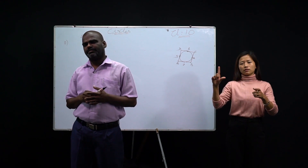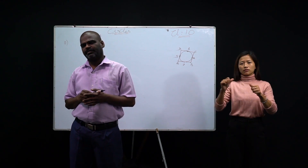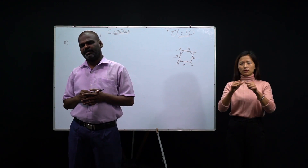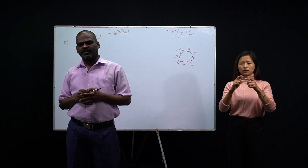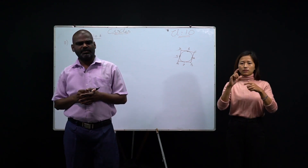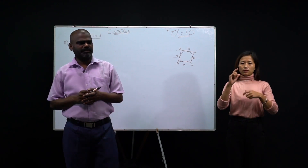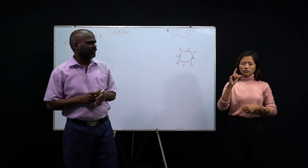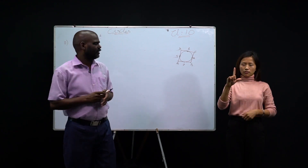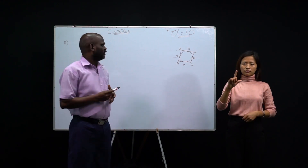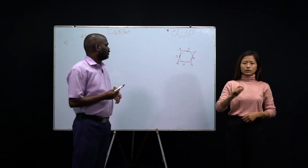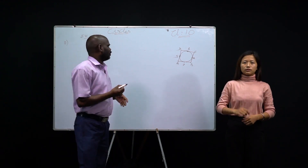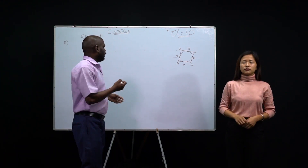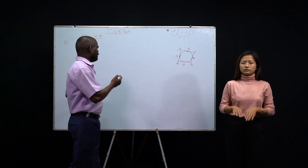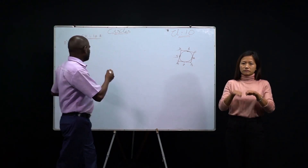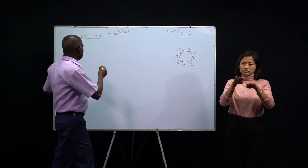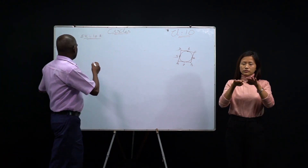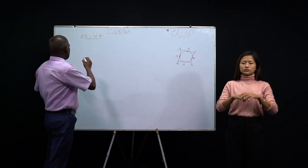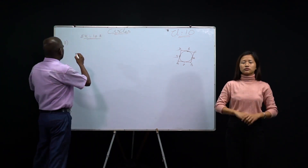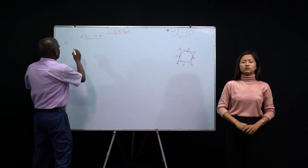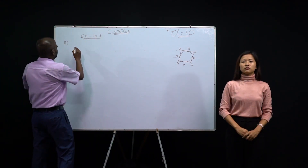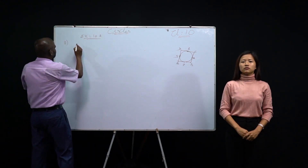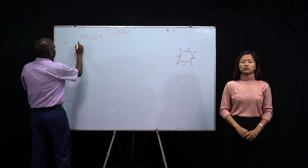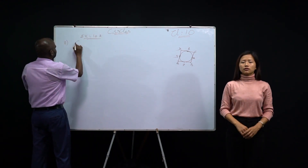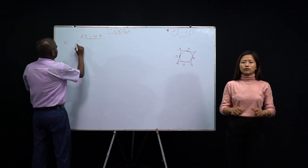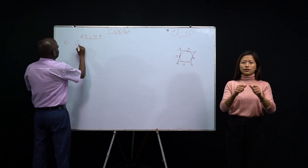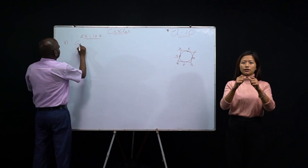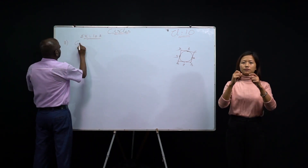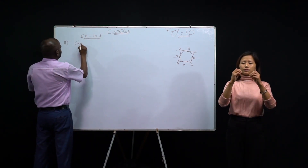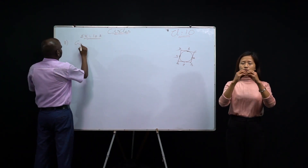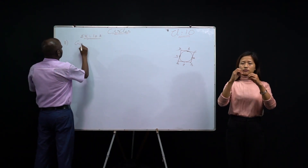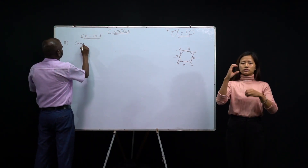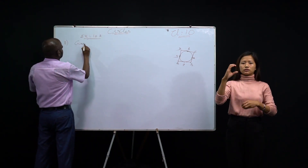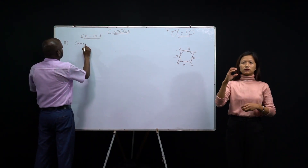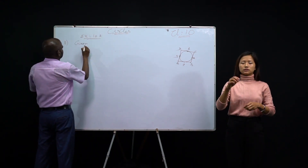right? So ABCD is a parallelogram.